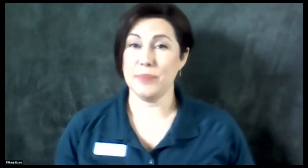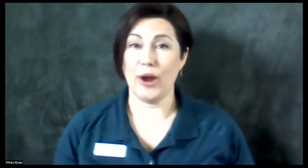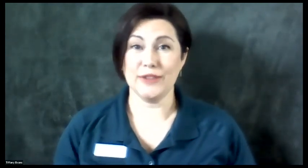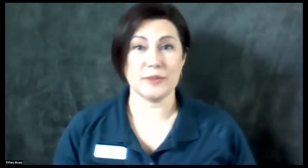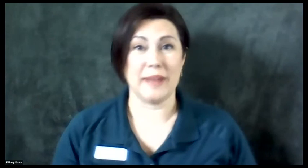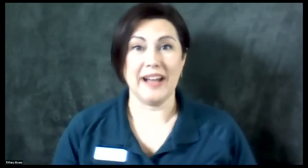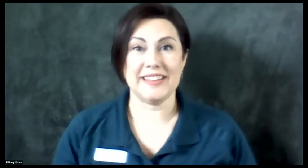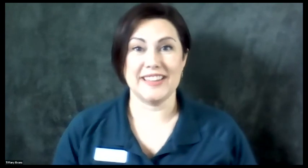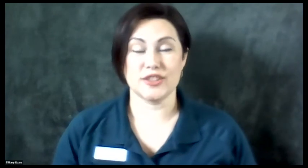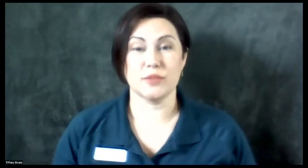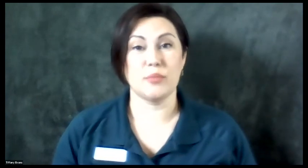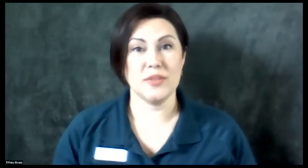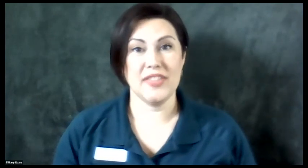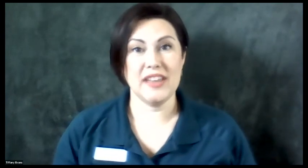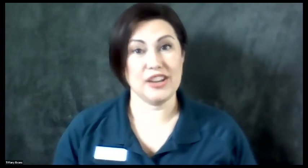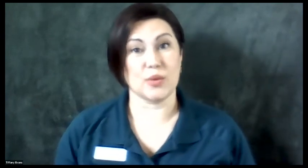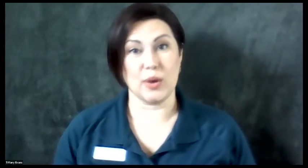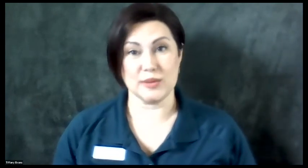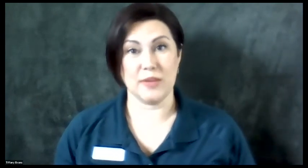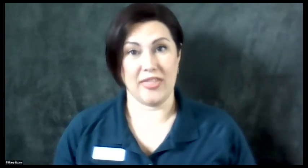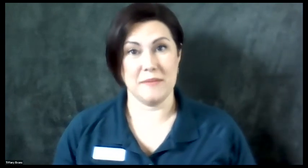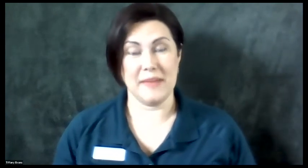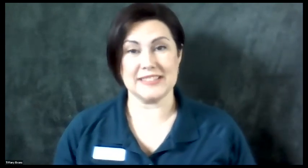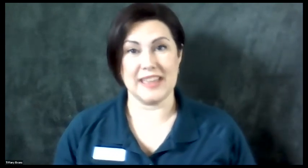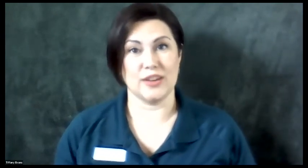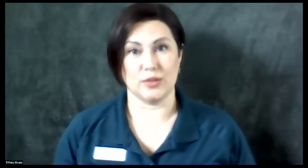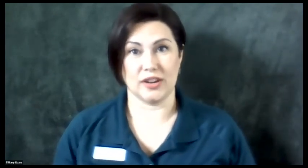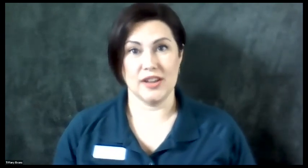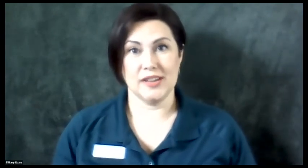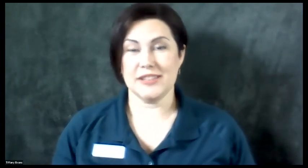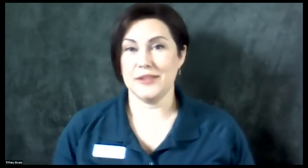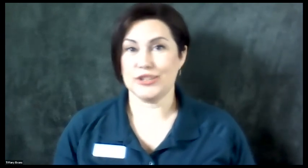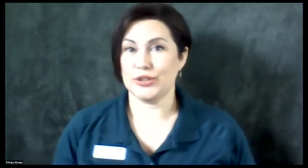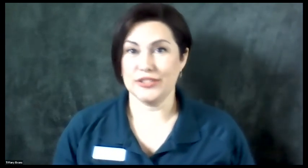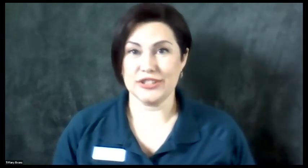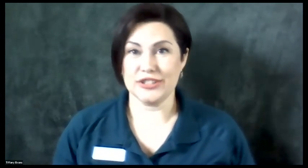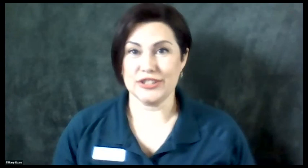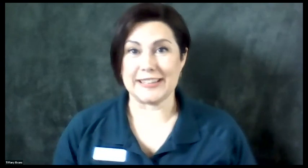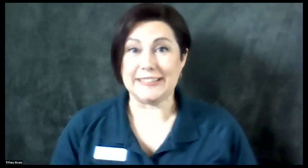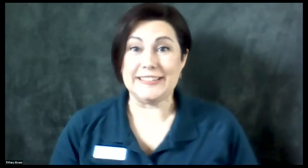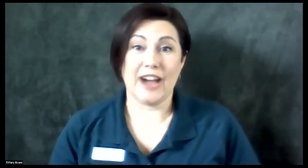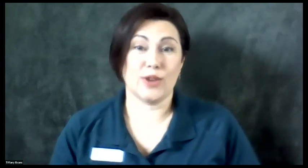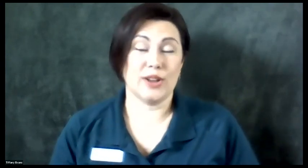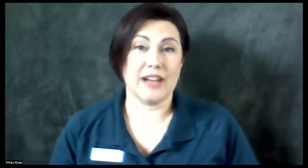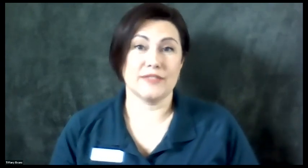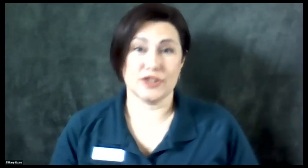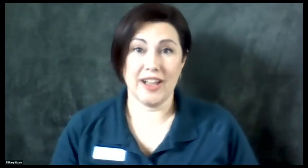of their body. They're born with it, and it grows with them as they get older. So a turtle or a tortoise cannot crawl out of their shell.